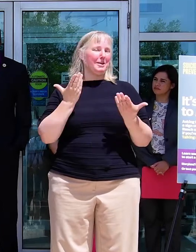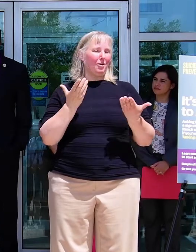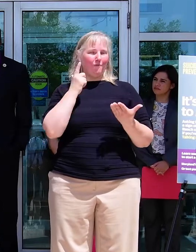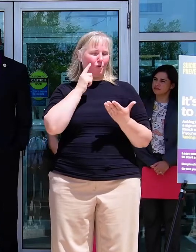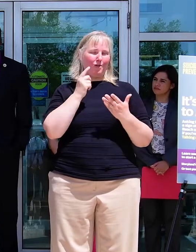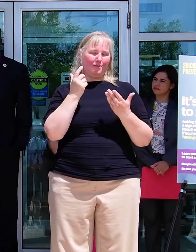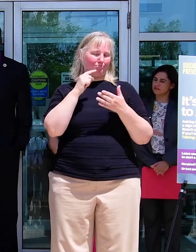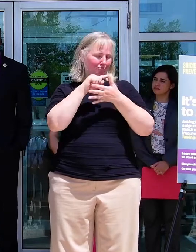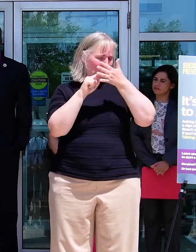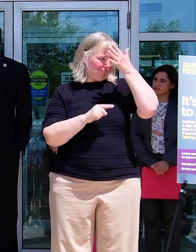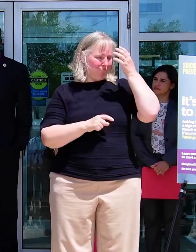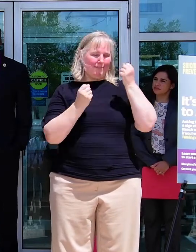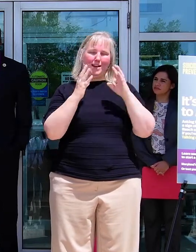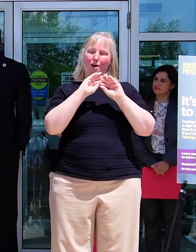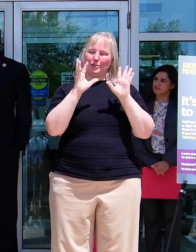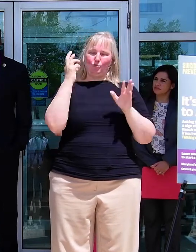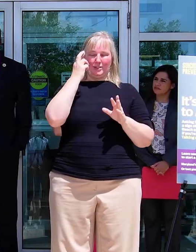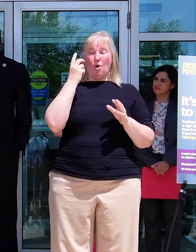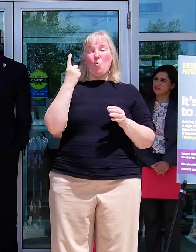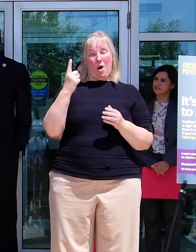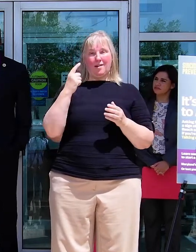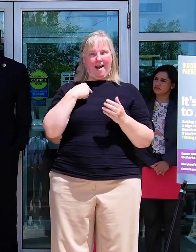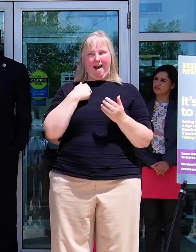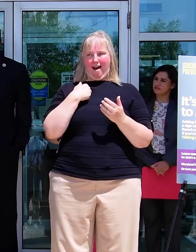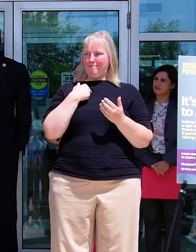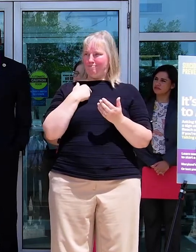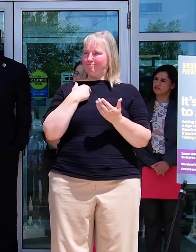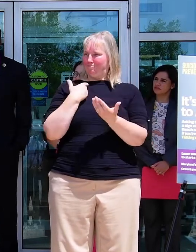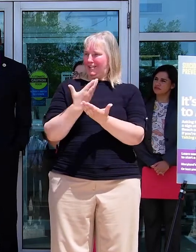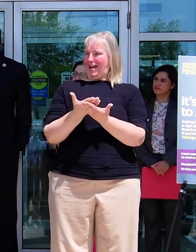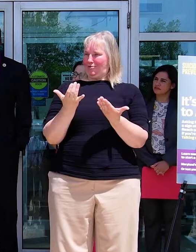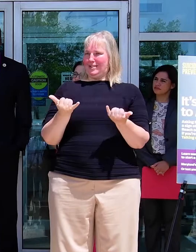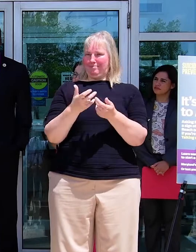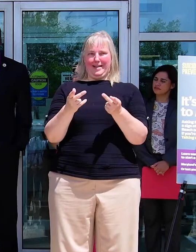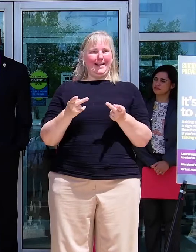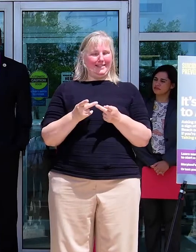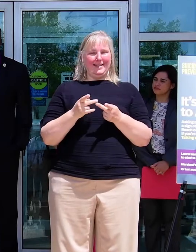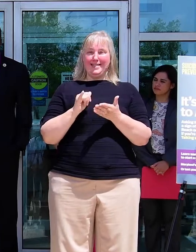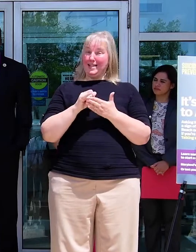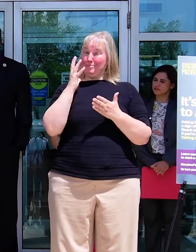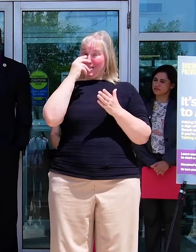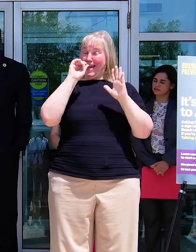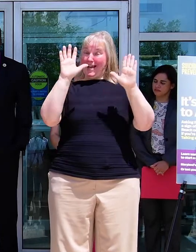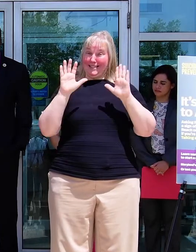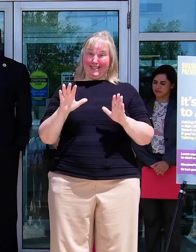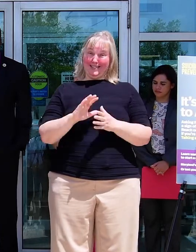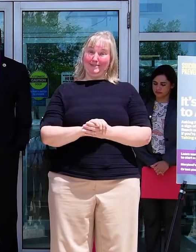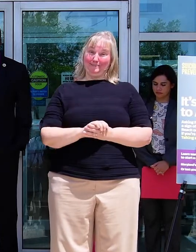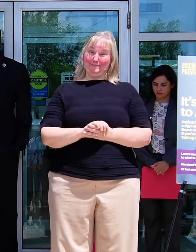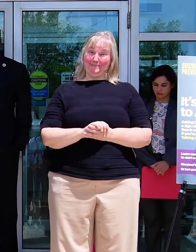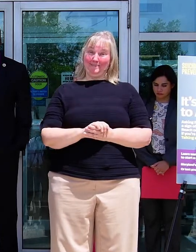of obvious reasons. One of them is that I got to this point, which is pretty excellent.